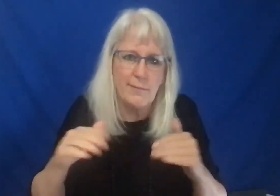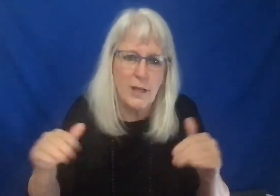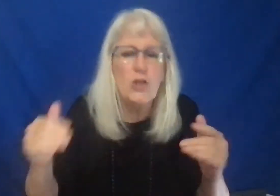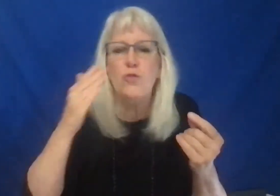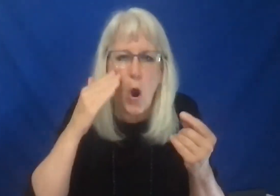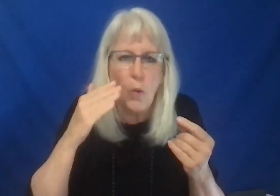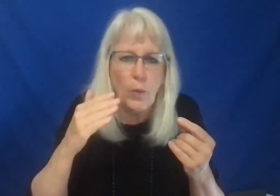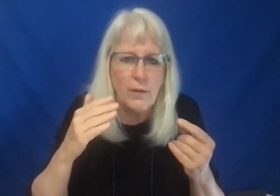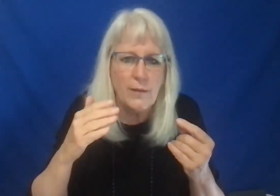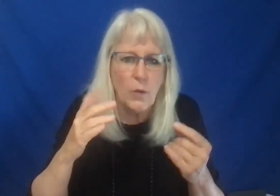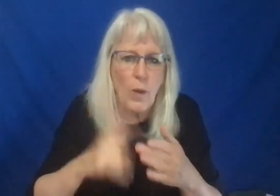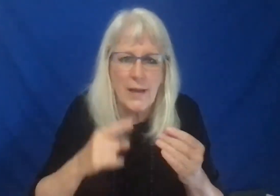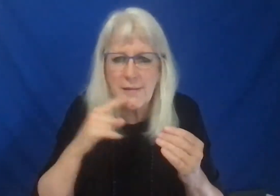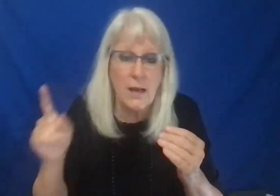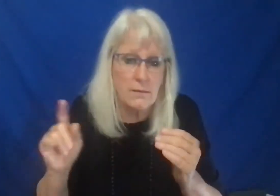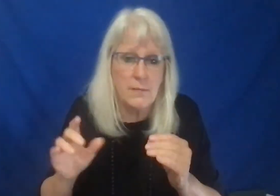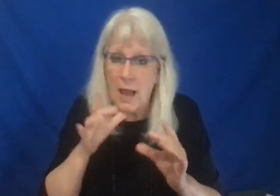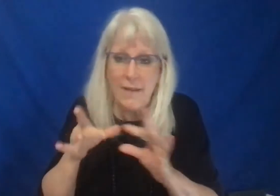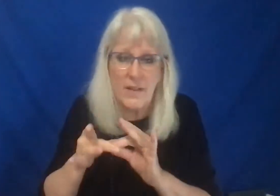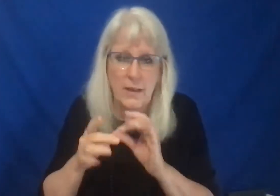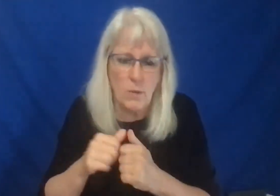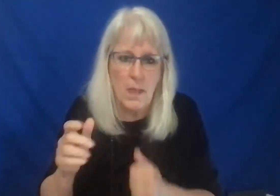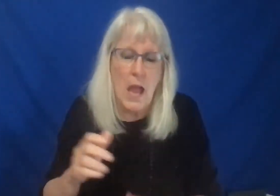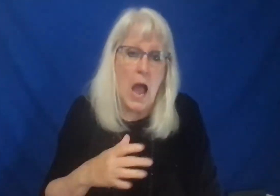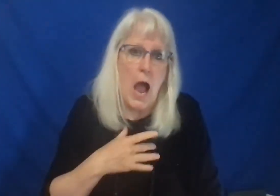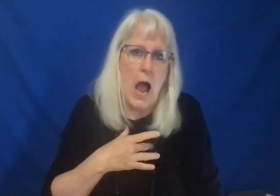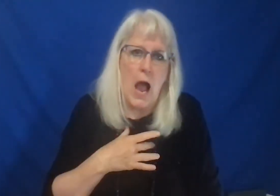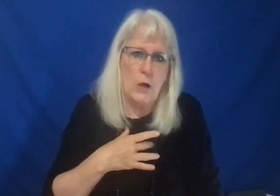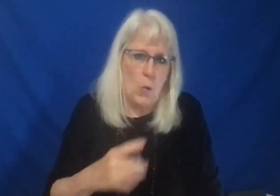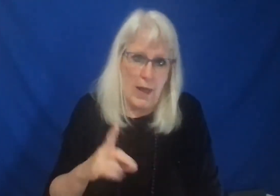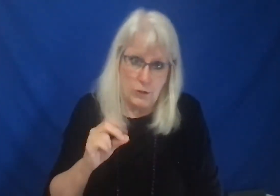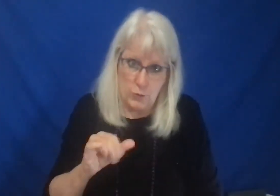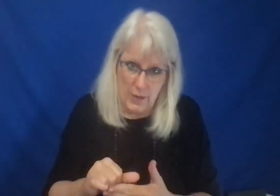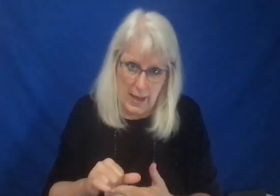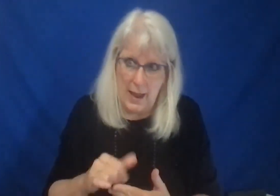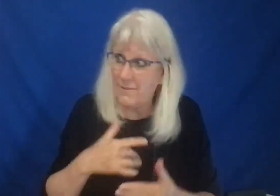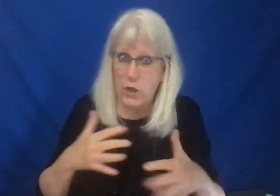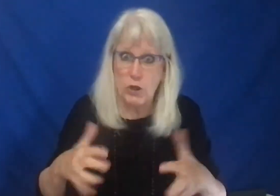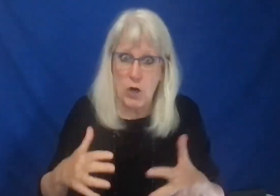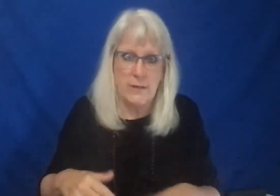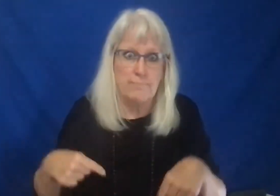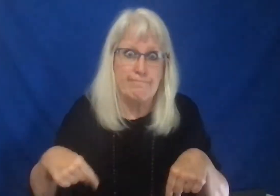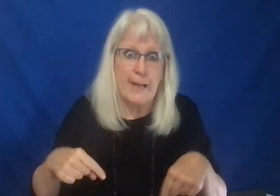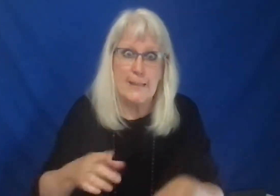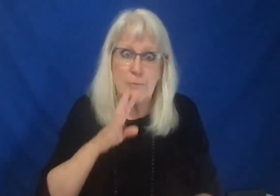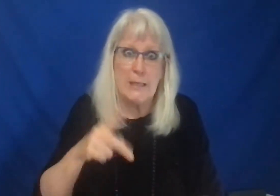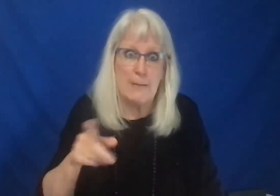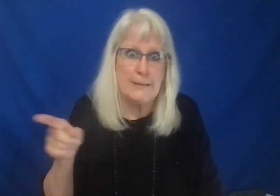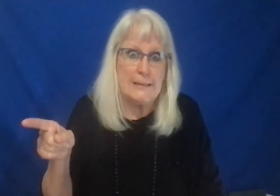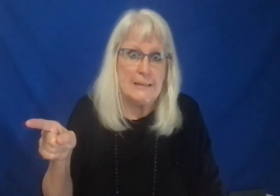we're all here. And I don't relish doing this, and I get very nervous and I get very anxious and I feel extremely uncomfortable